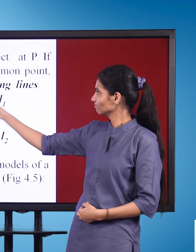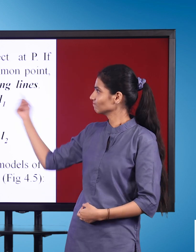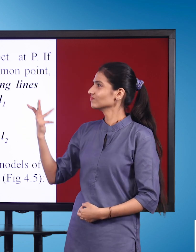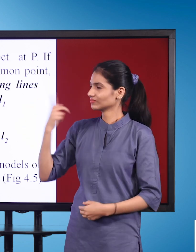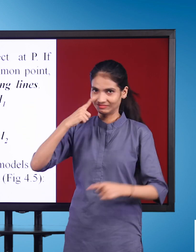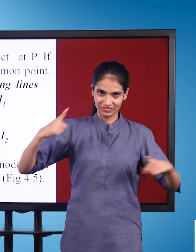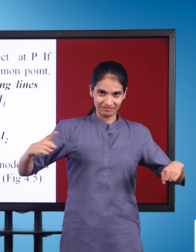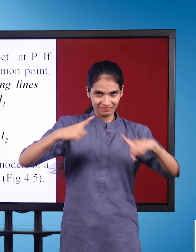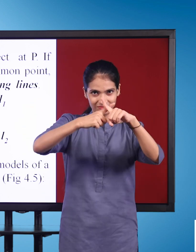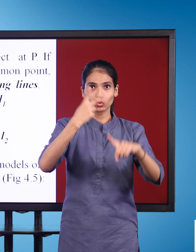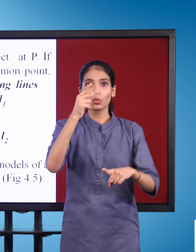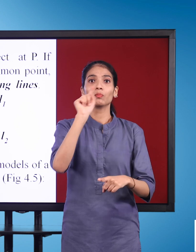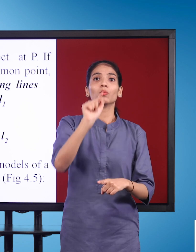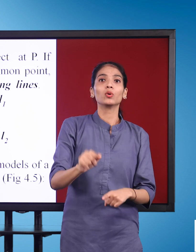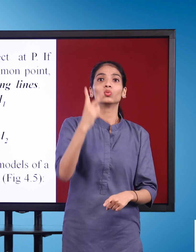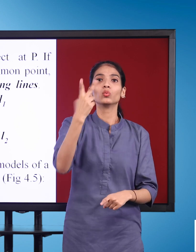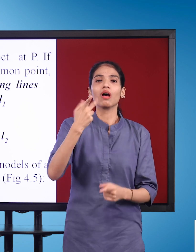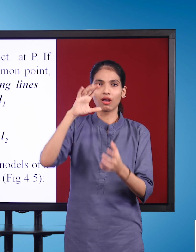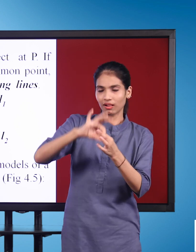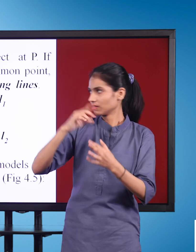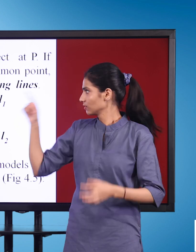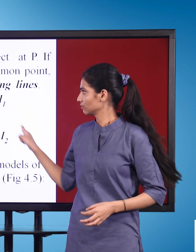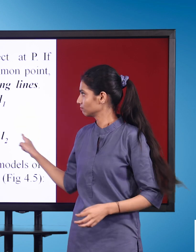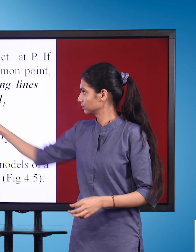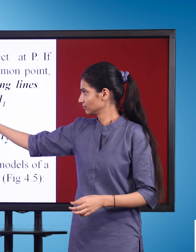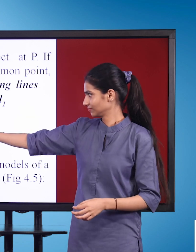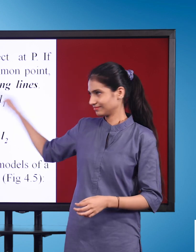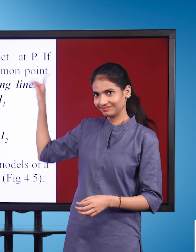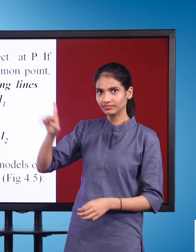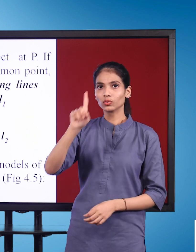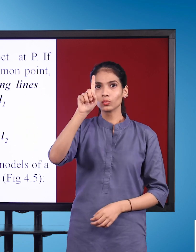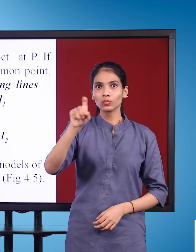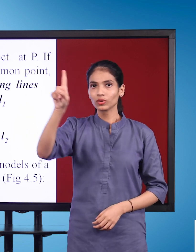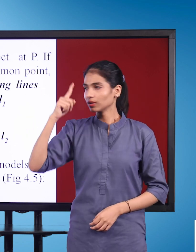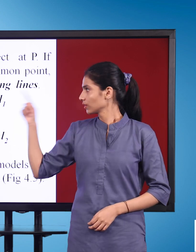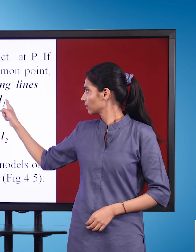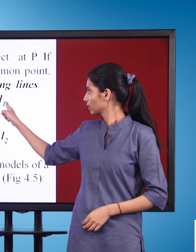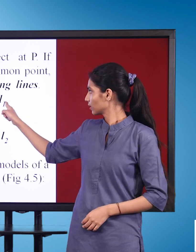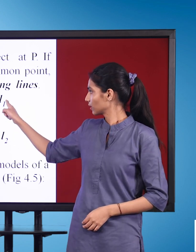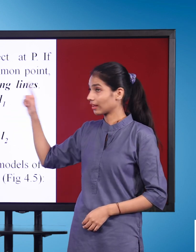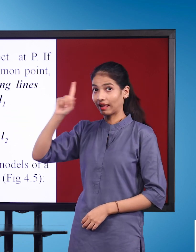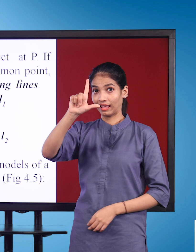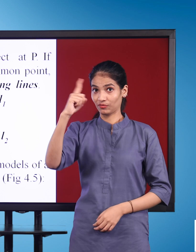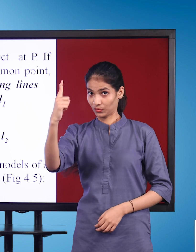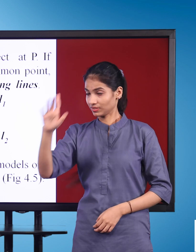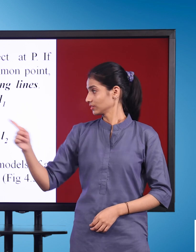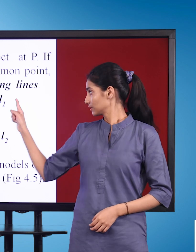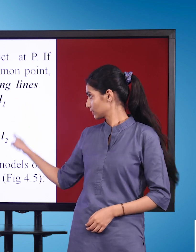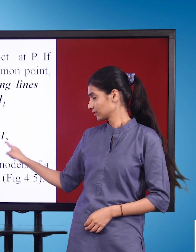We say L1 and L2 intersect at P. If two lines have one common